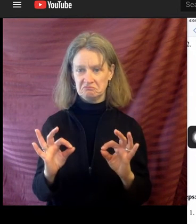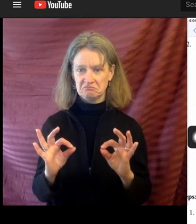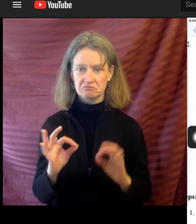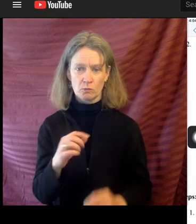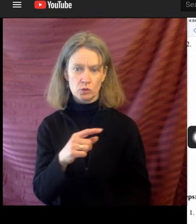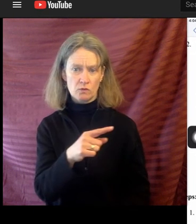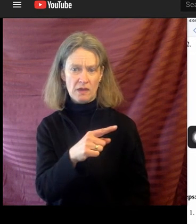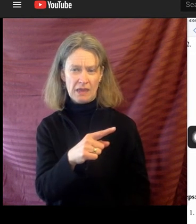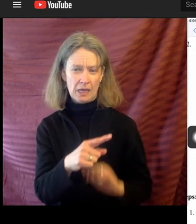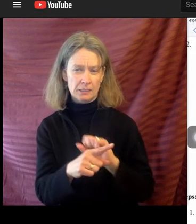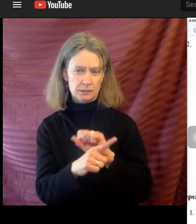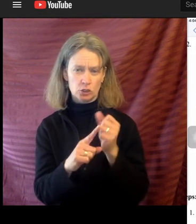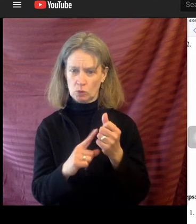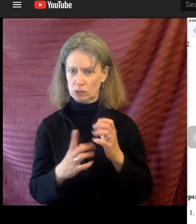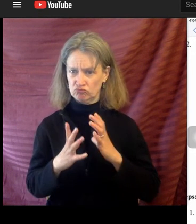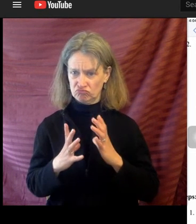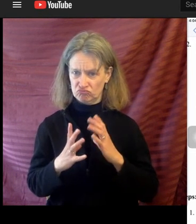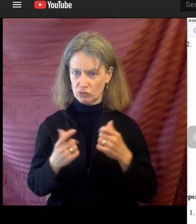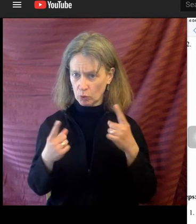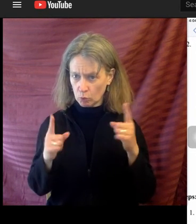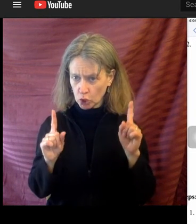case, we would be good.